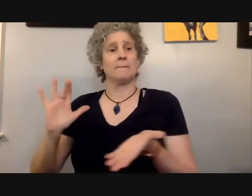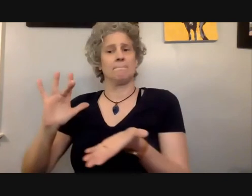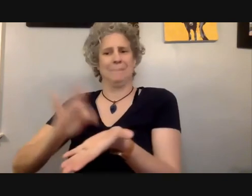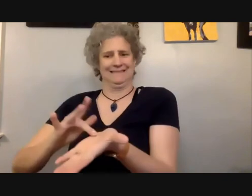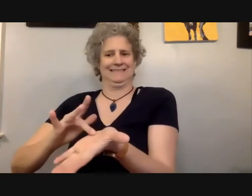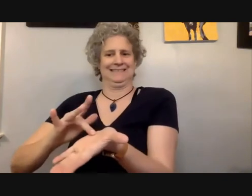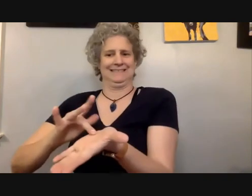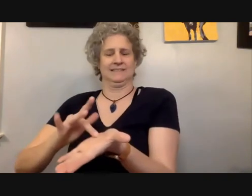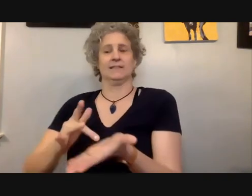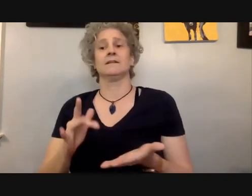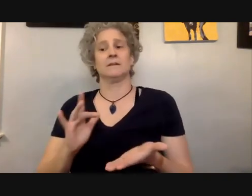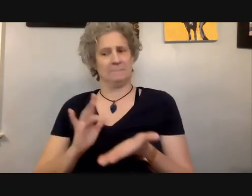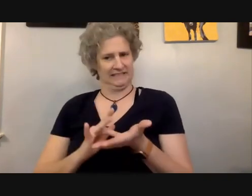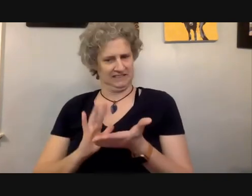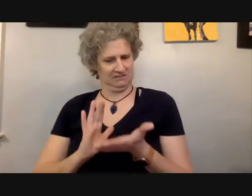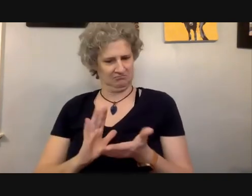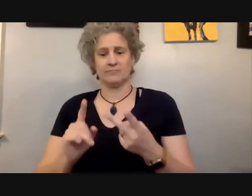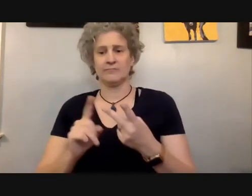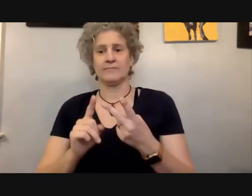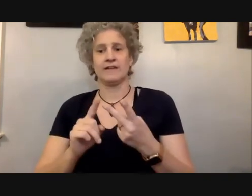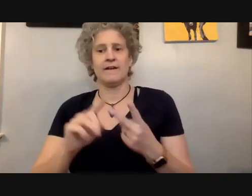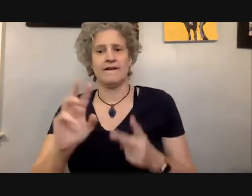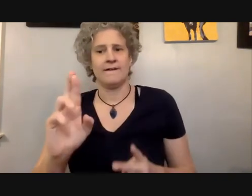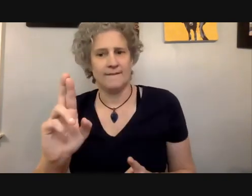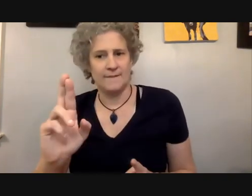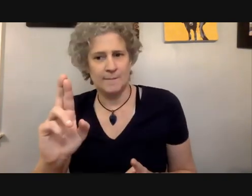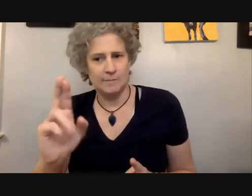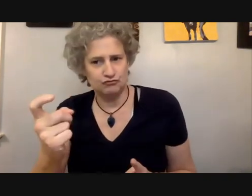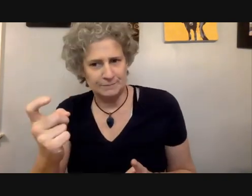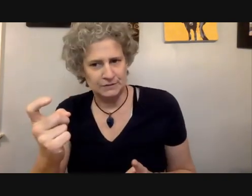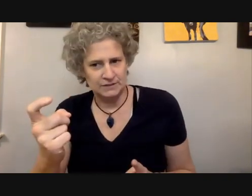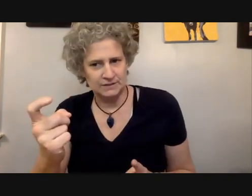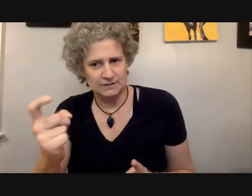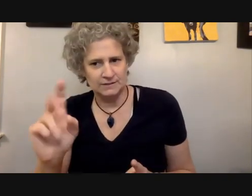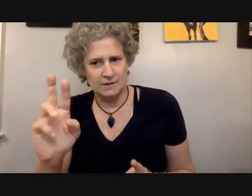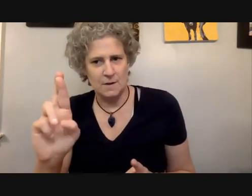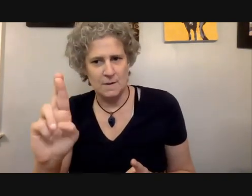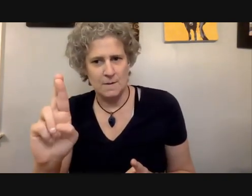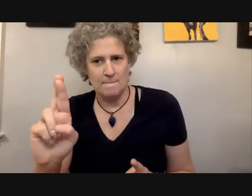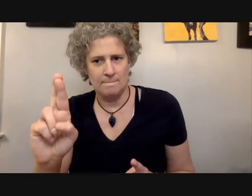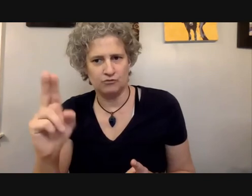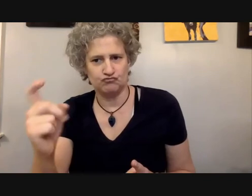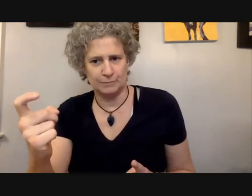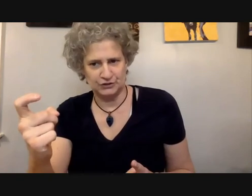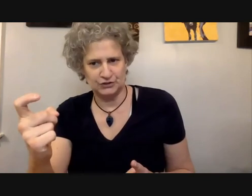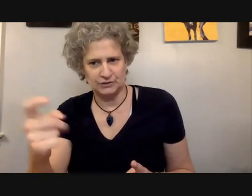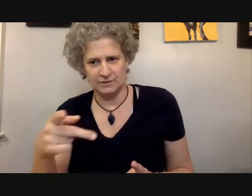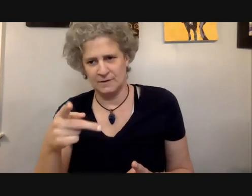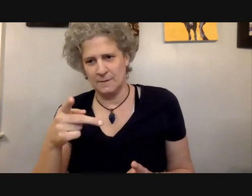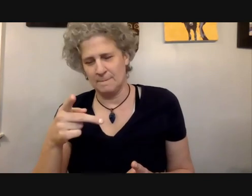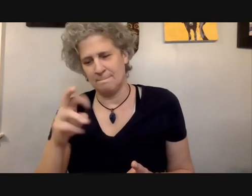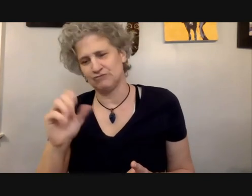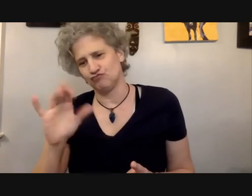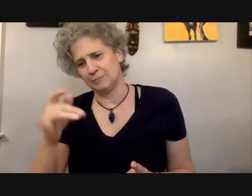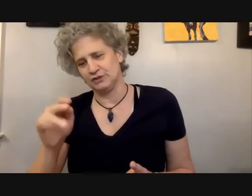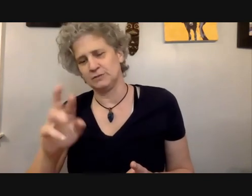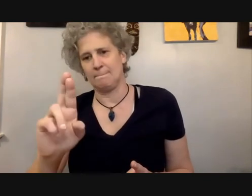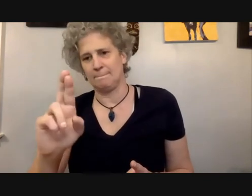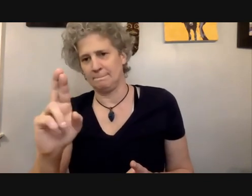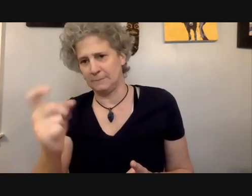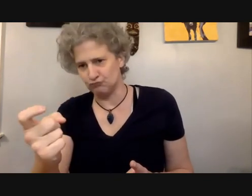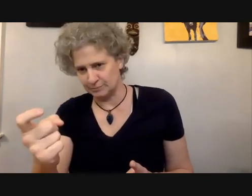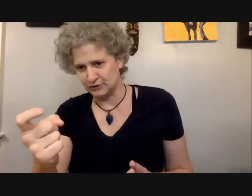little bit more detail later. This is just the general sign for medicine. You can get into specifics in terms of the route. RX means